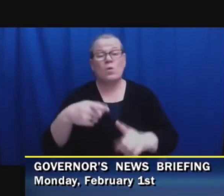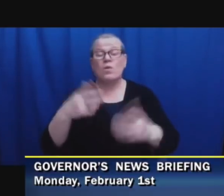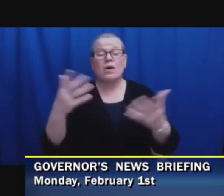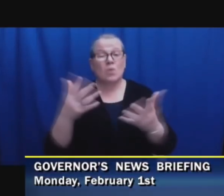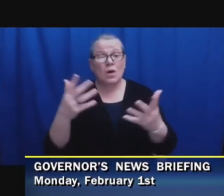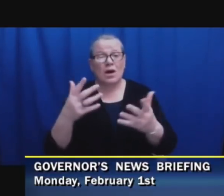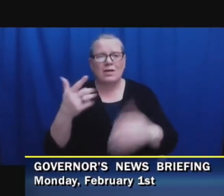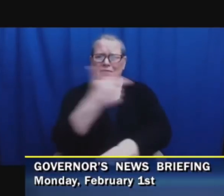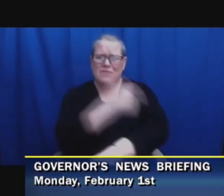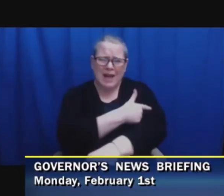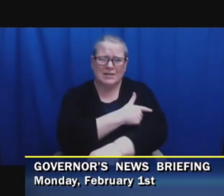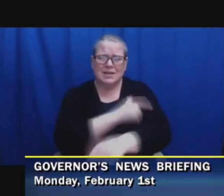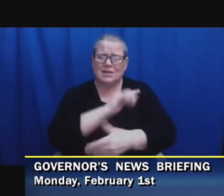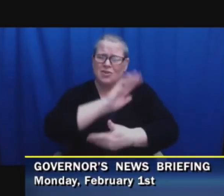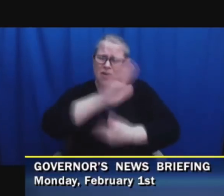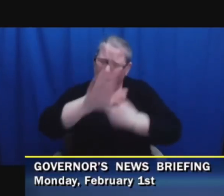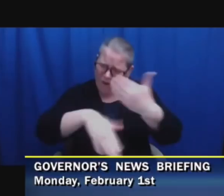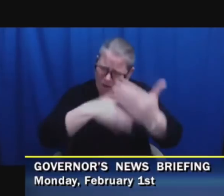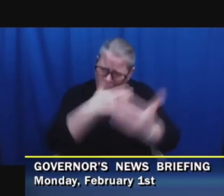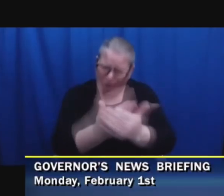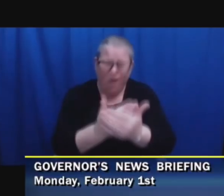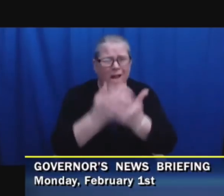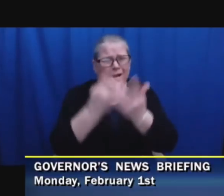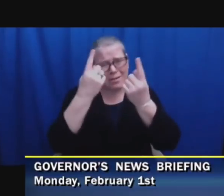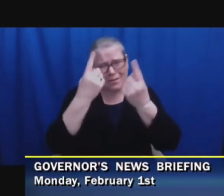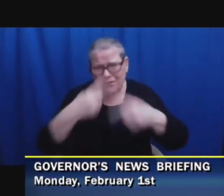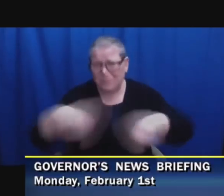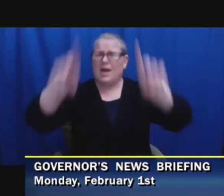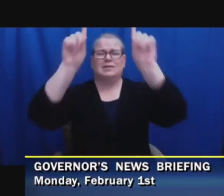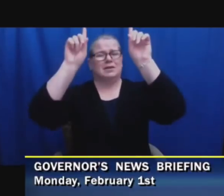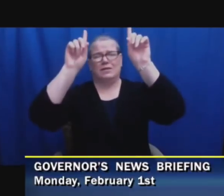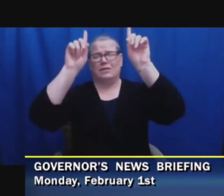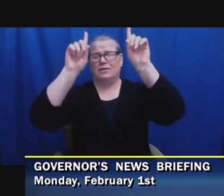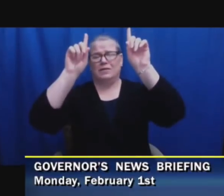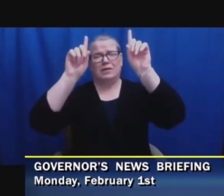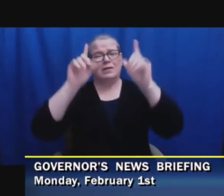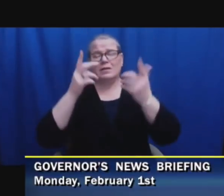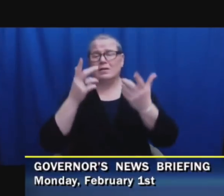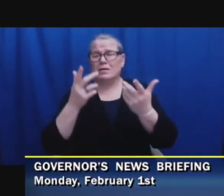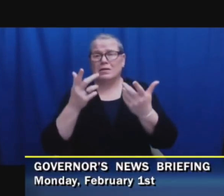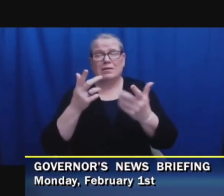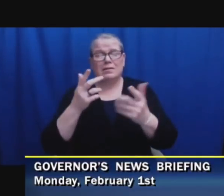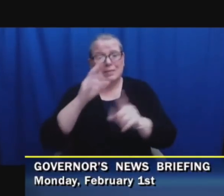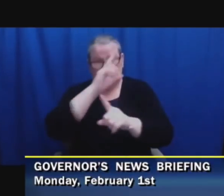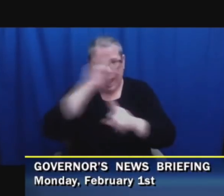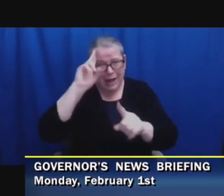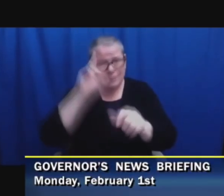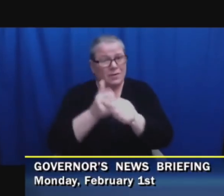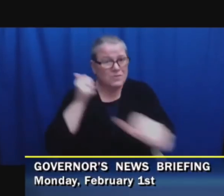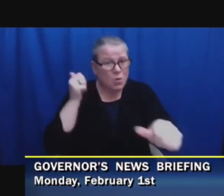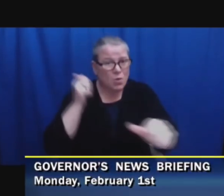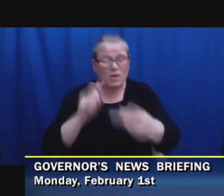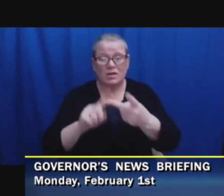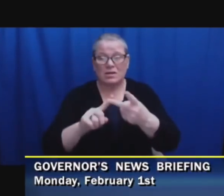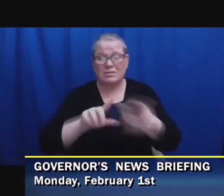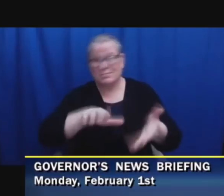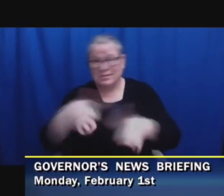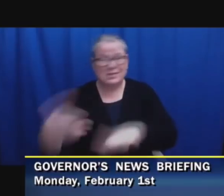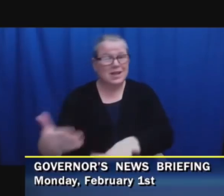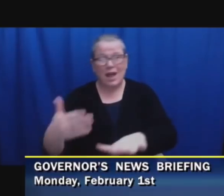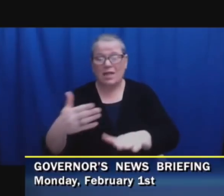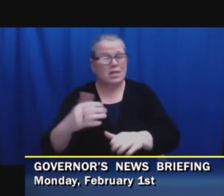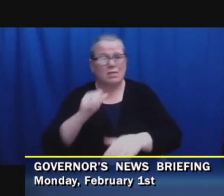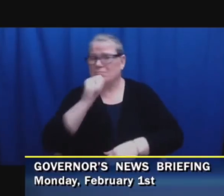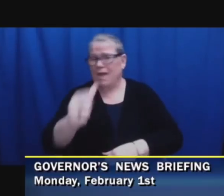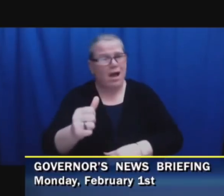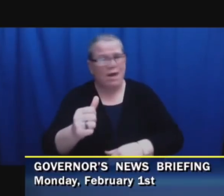all incredibly effective at keeping you out of the hospital and preventing death. So I would not get hung